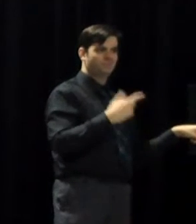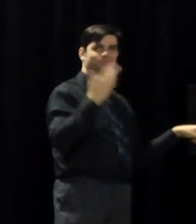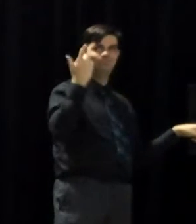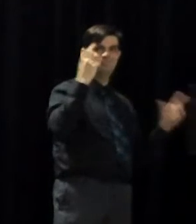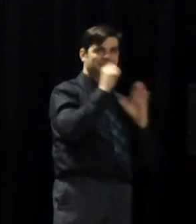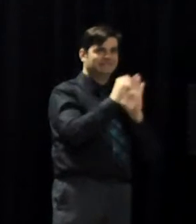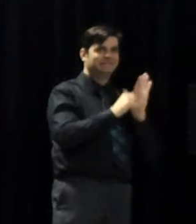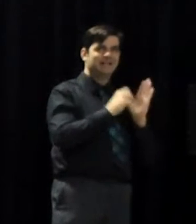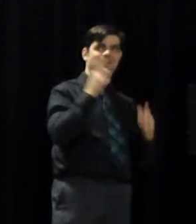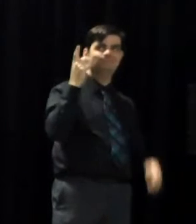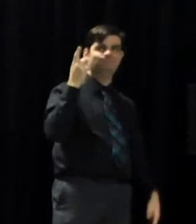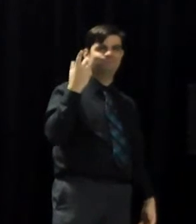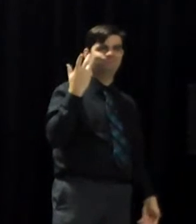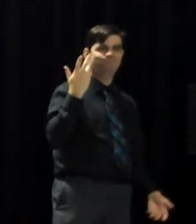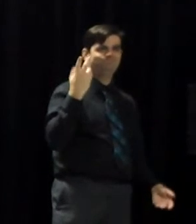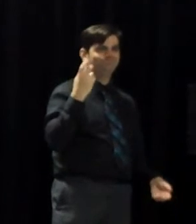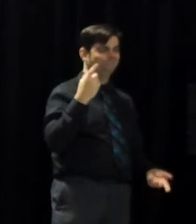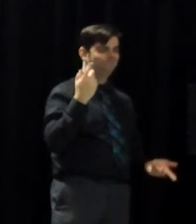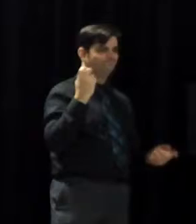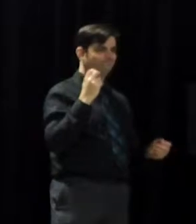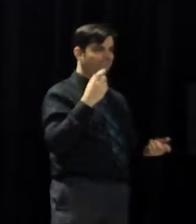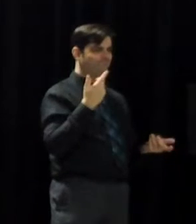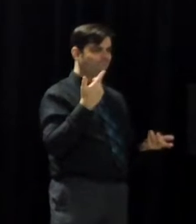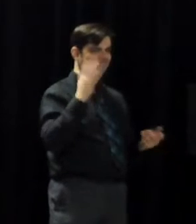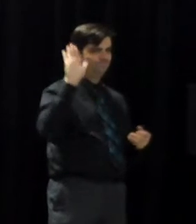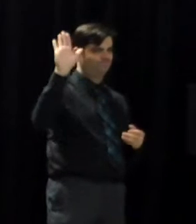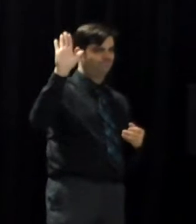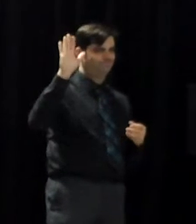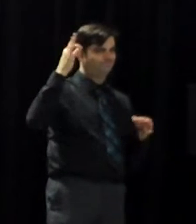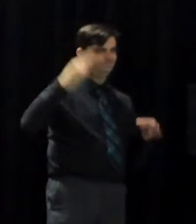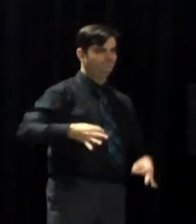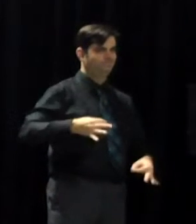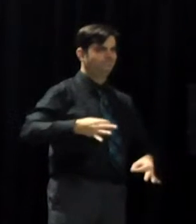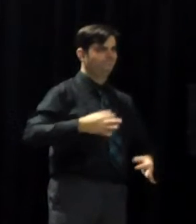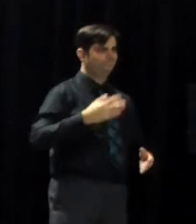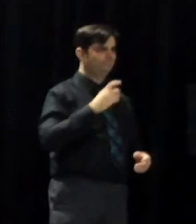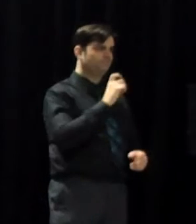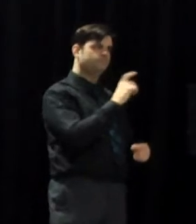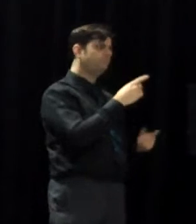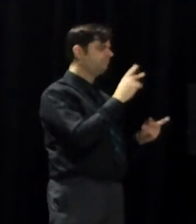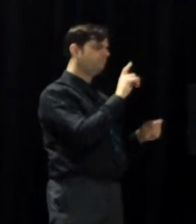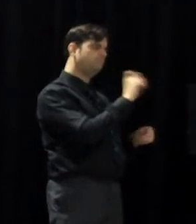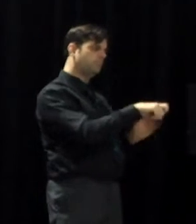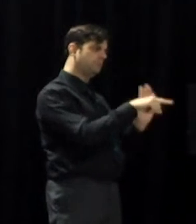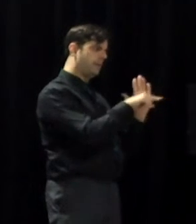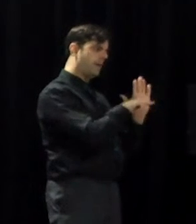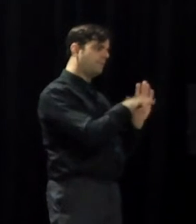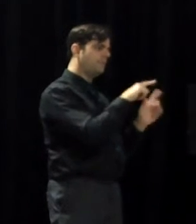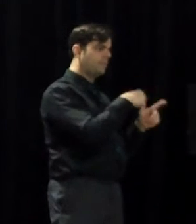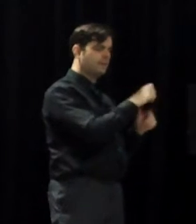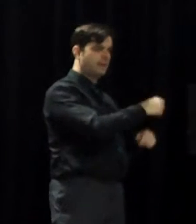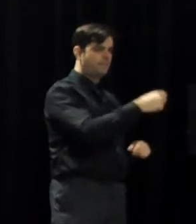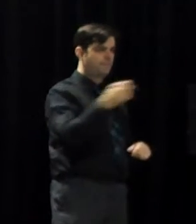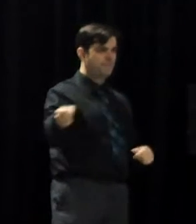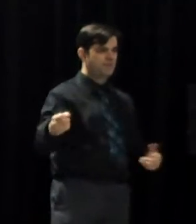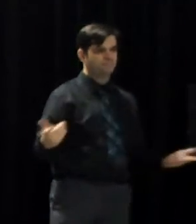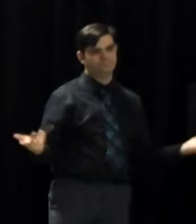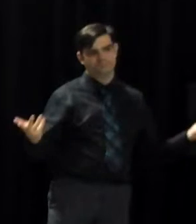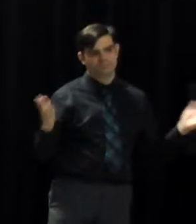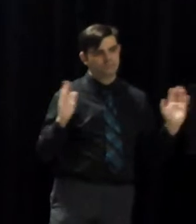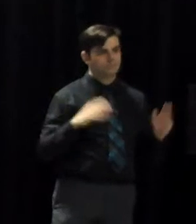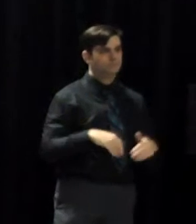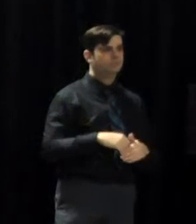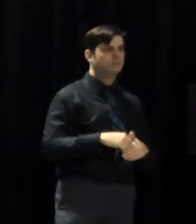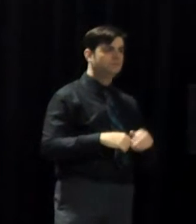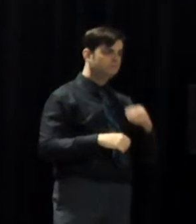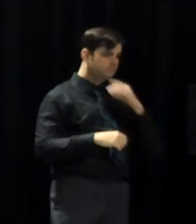same outcome now. So those in the transition home or these like COVID units, would they count towards the hospital? No. They would, okay. Yeah, it so would